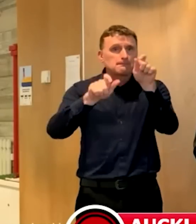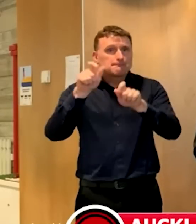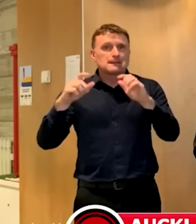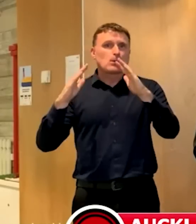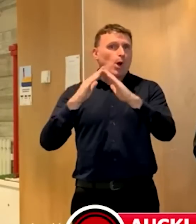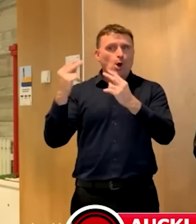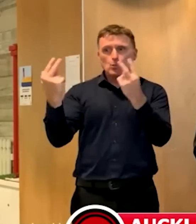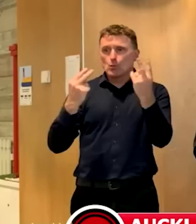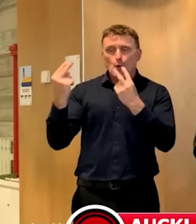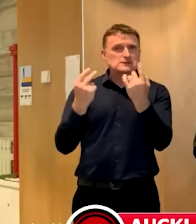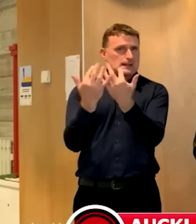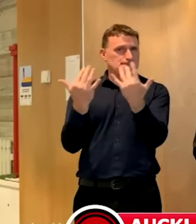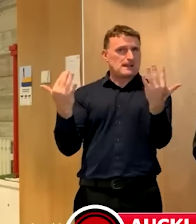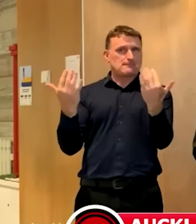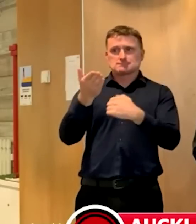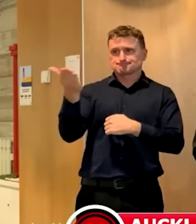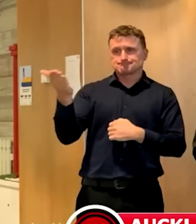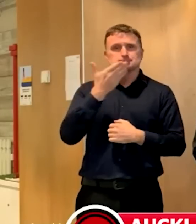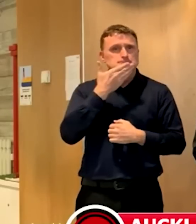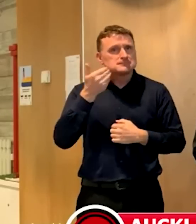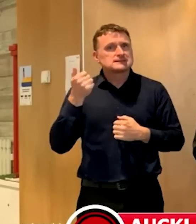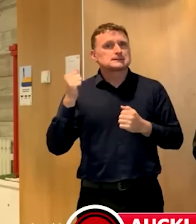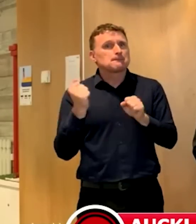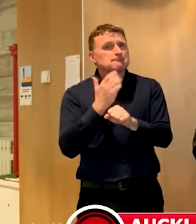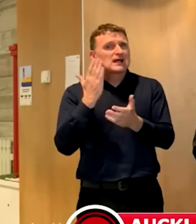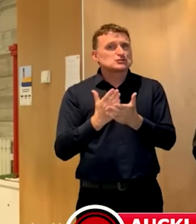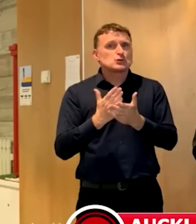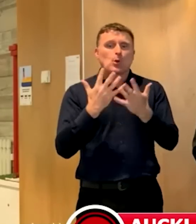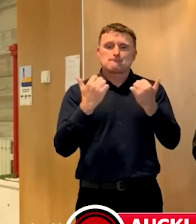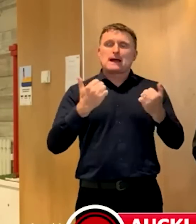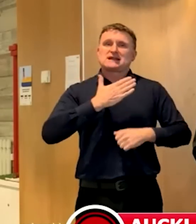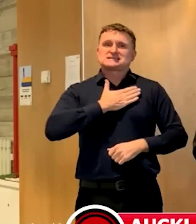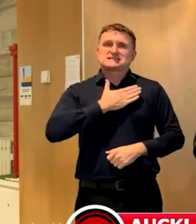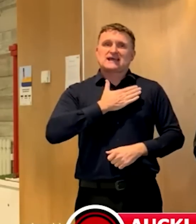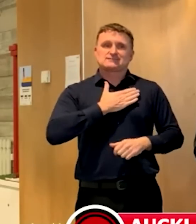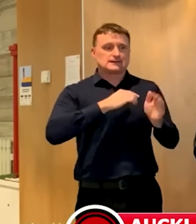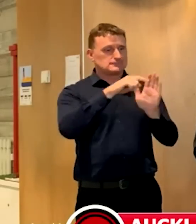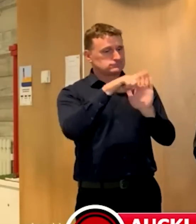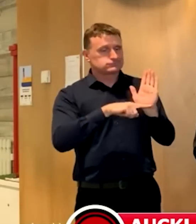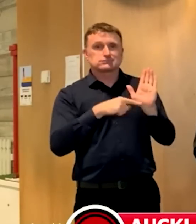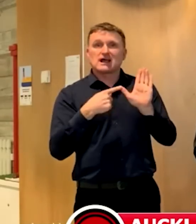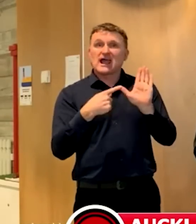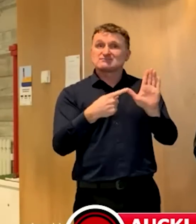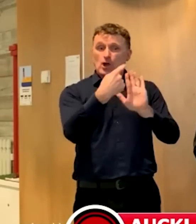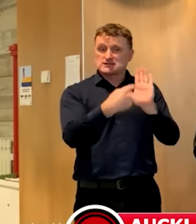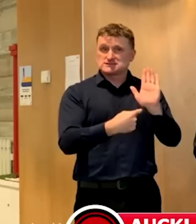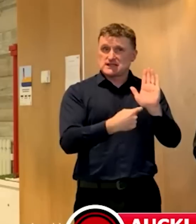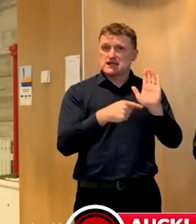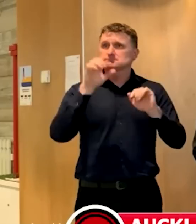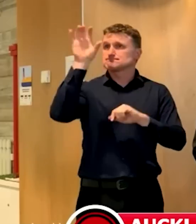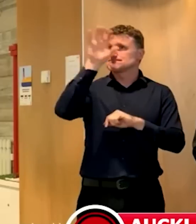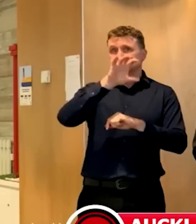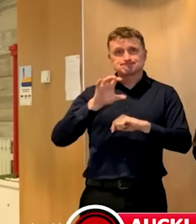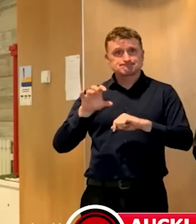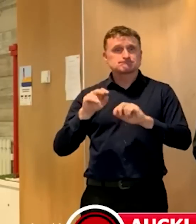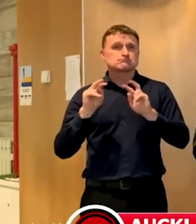also saying, to please follow the public safety messages and advice of your local civil defence emergency management groups. Follow